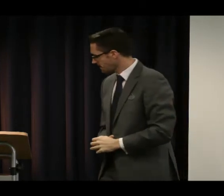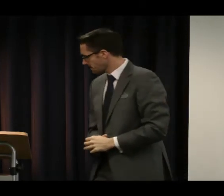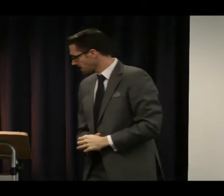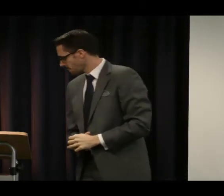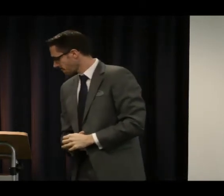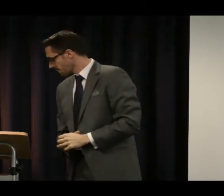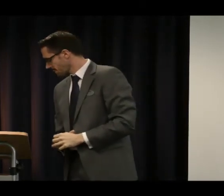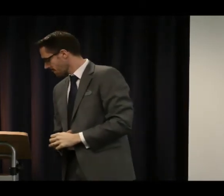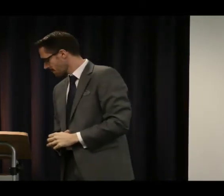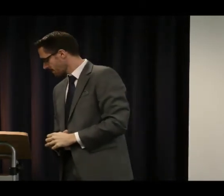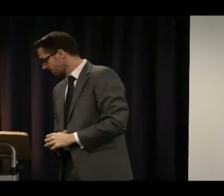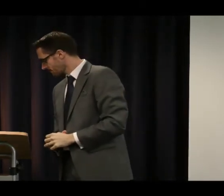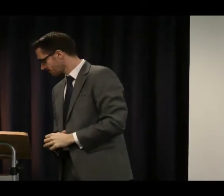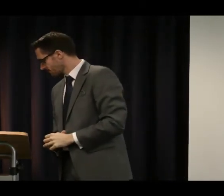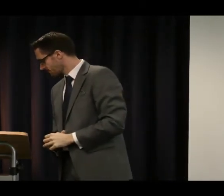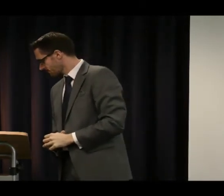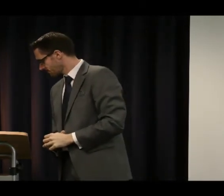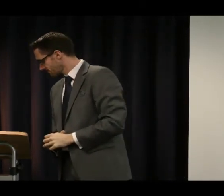hearing Victorians.